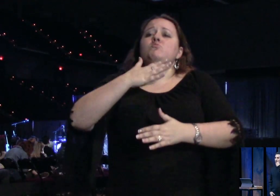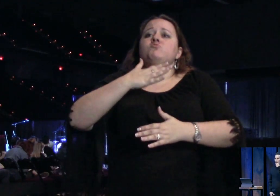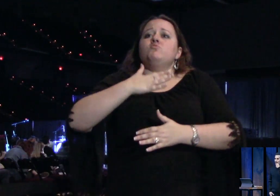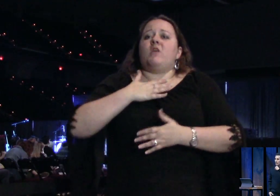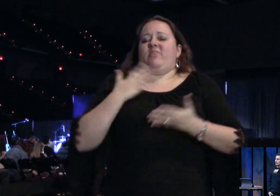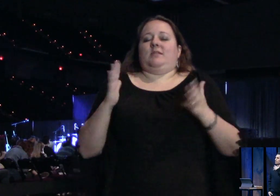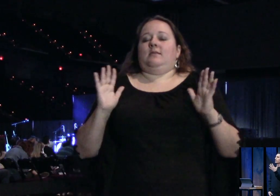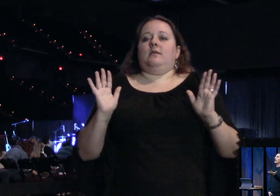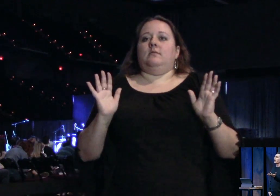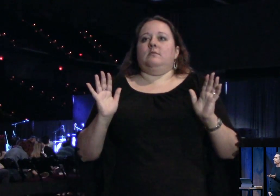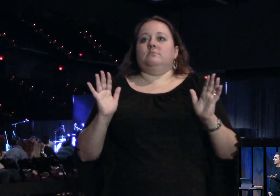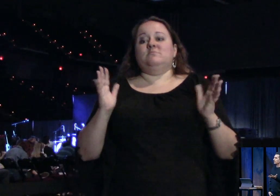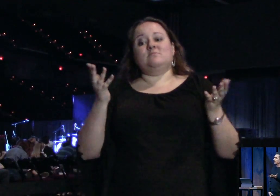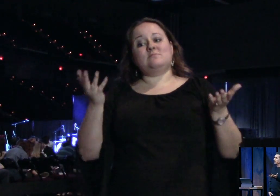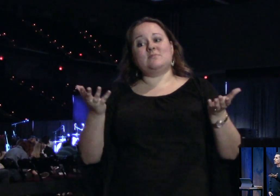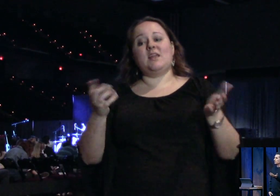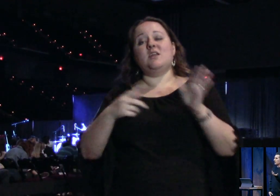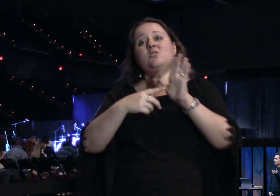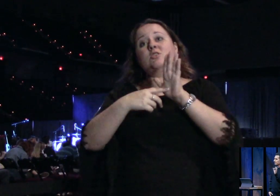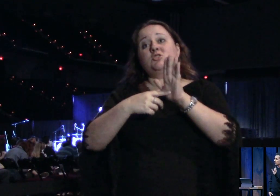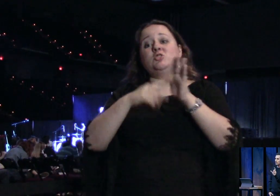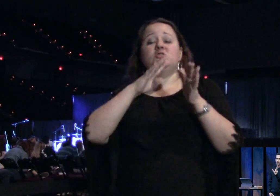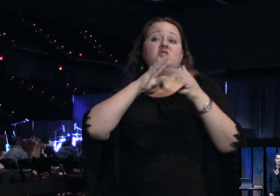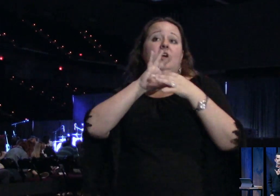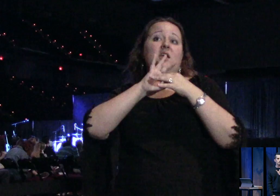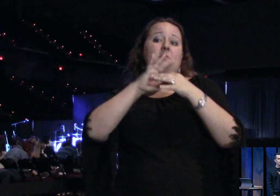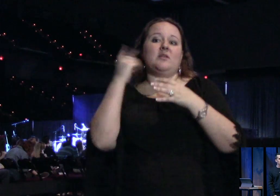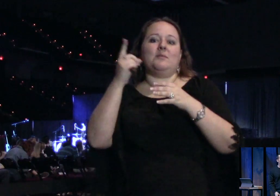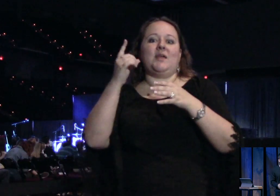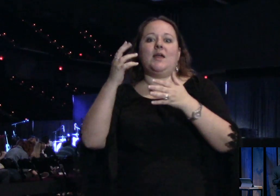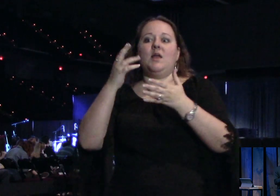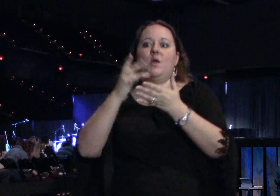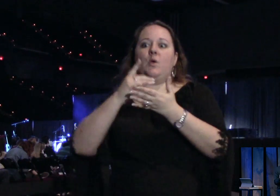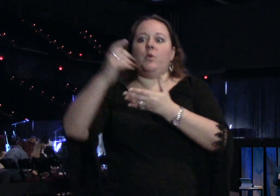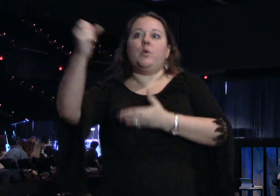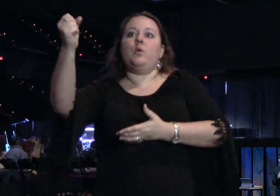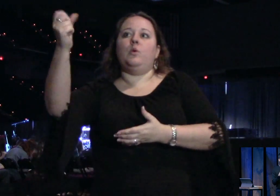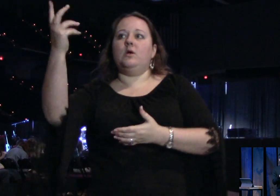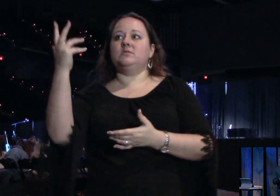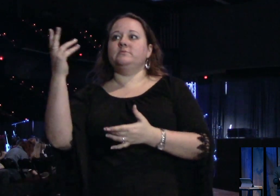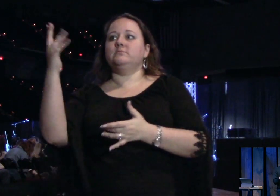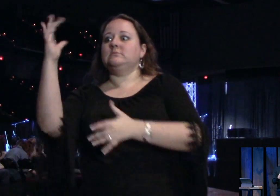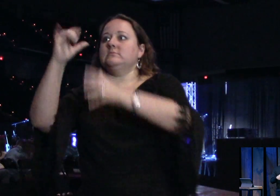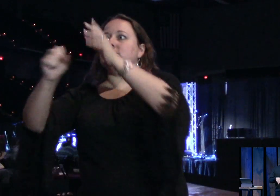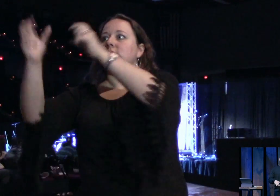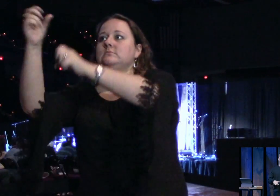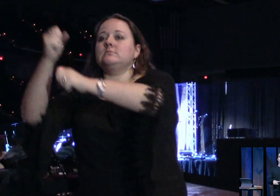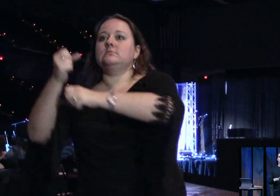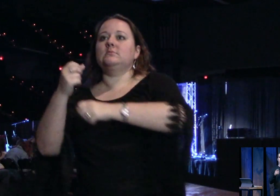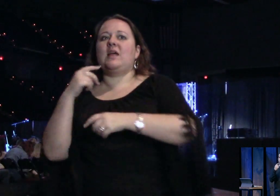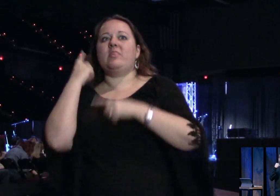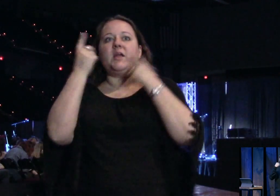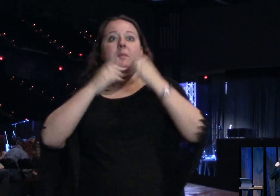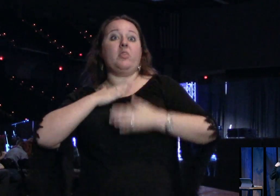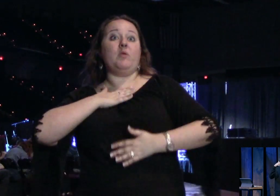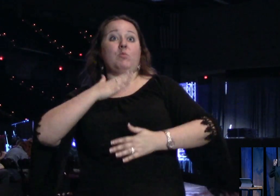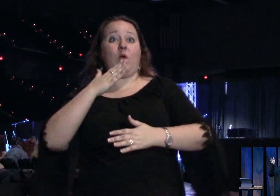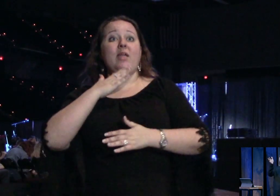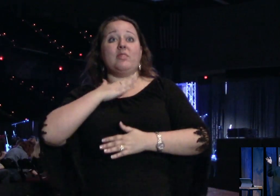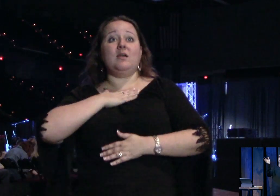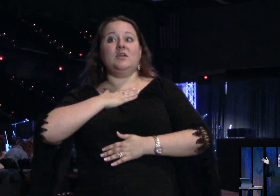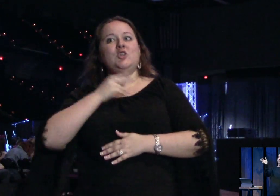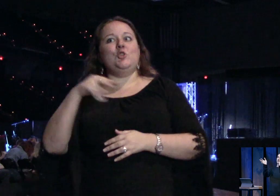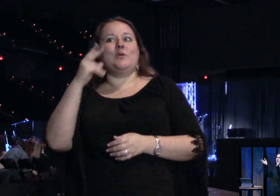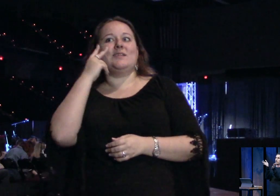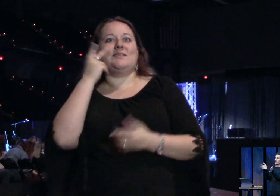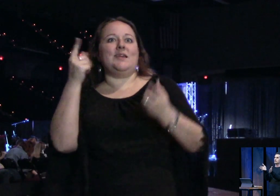or a breath. Metaphorically speaking, it's referring to something fleeting or elusive. So think about the breath that